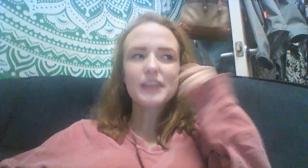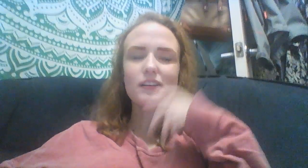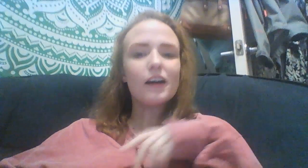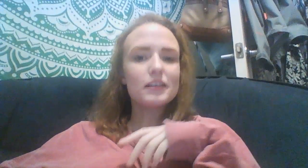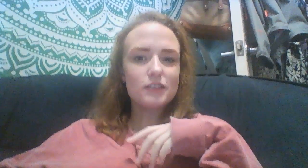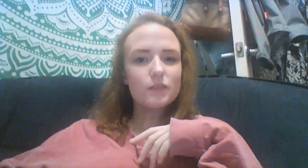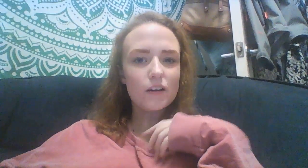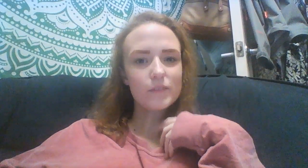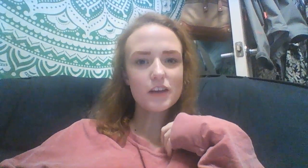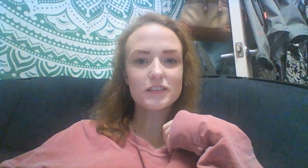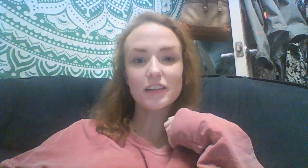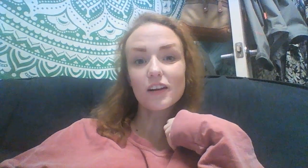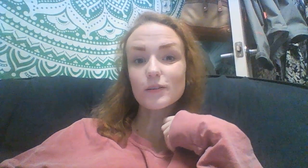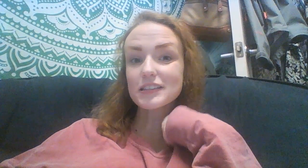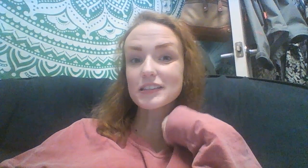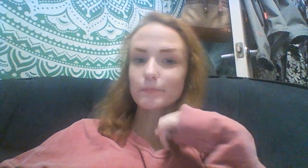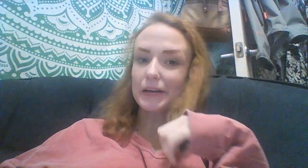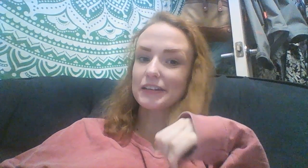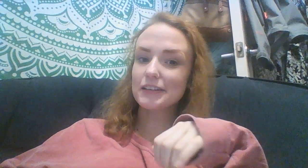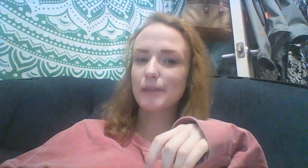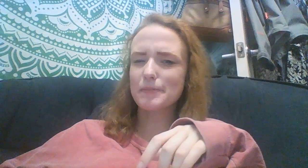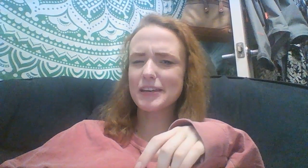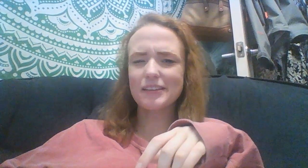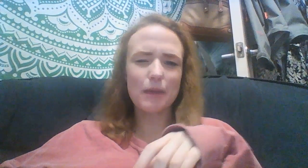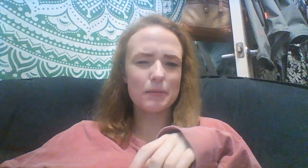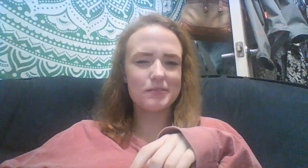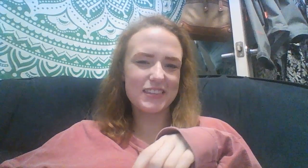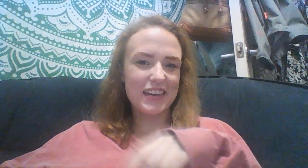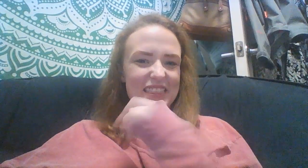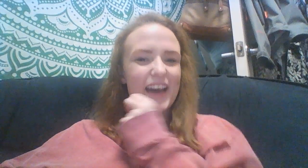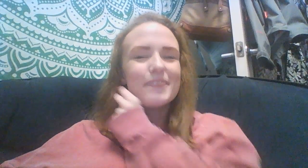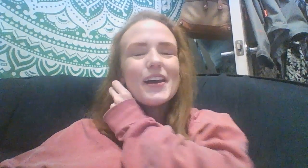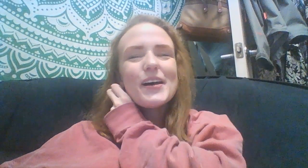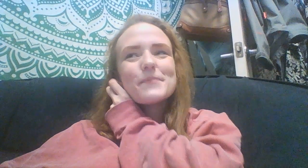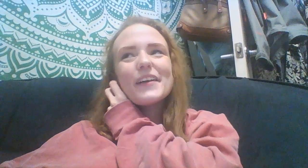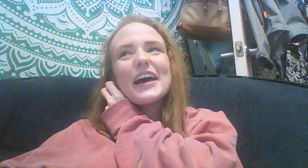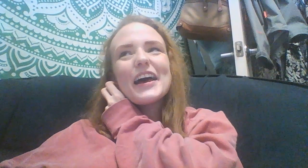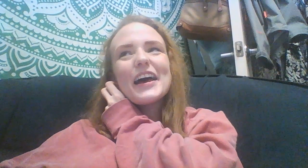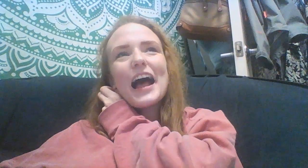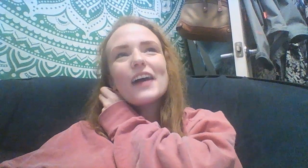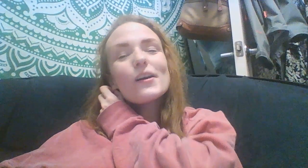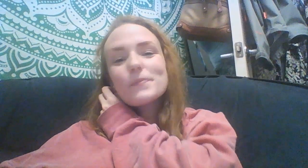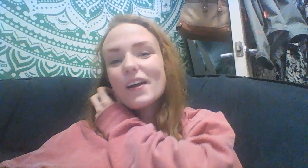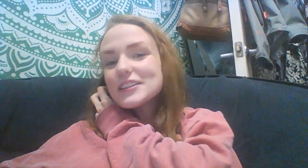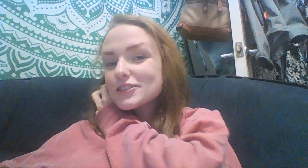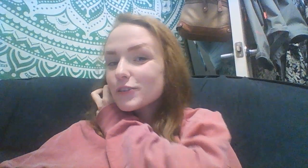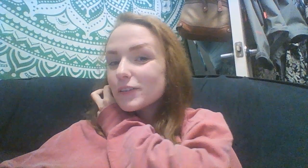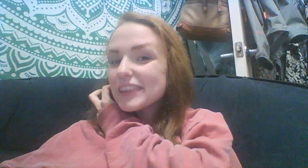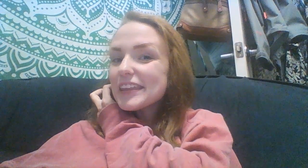not as awkward on video as I thought it was, but maybe I'm just thinking that. But I hope y'all enjoy